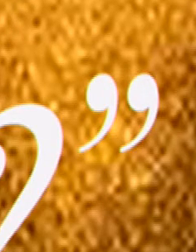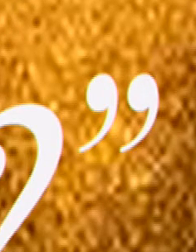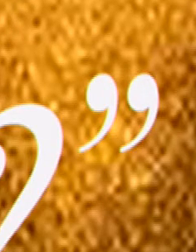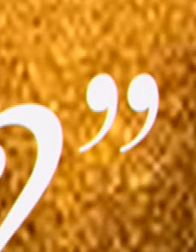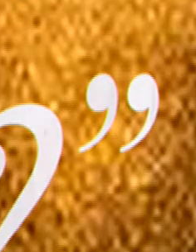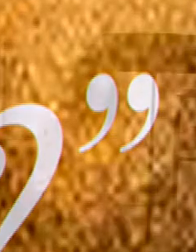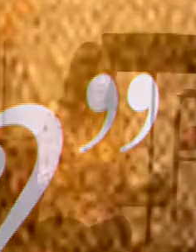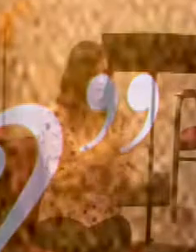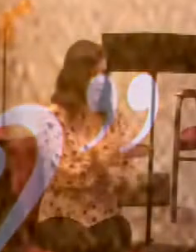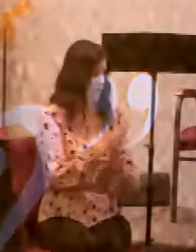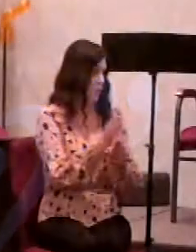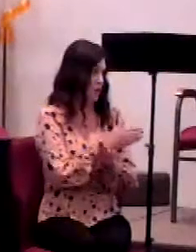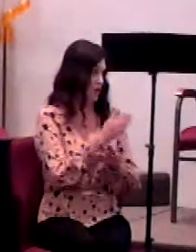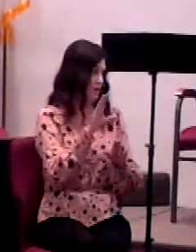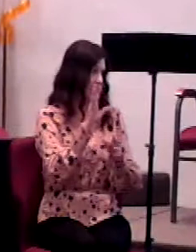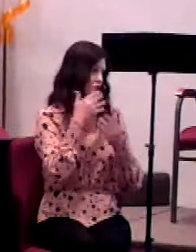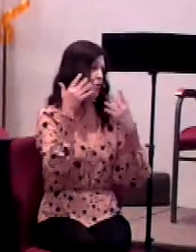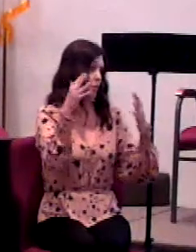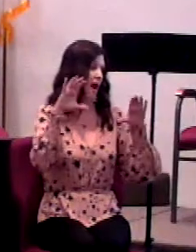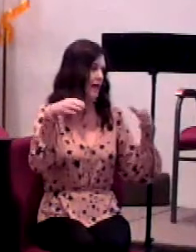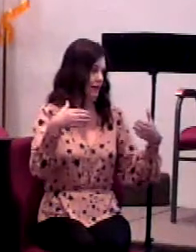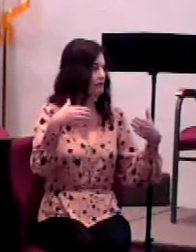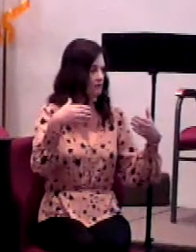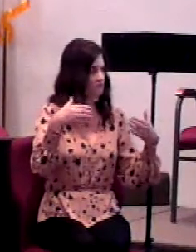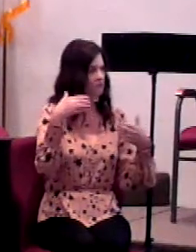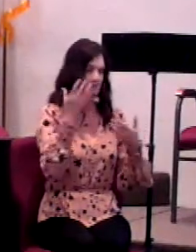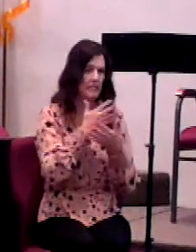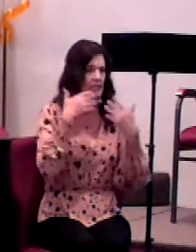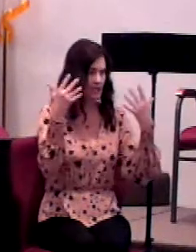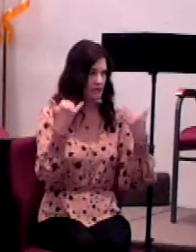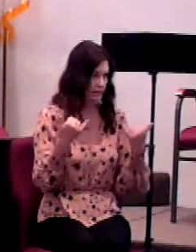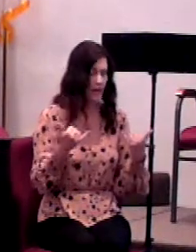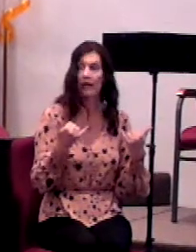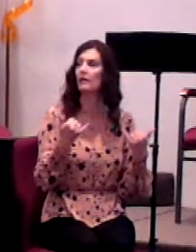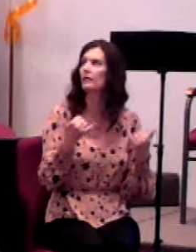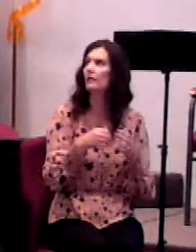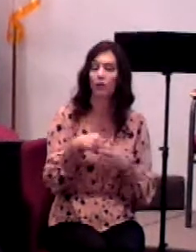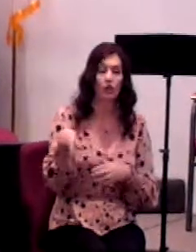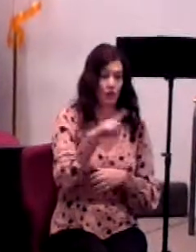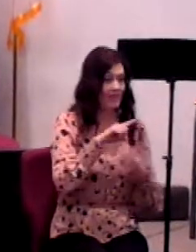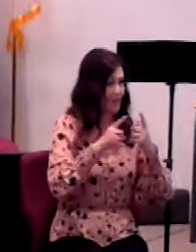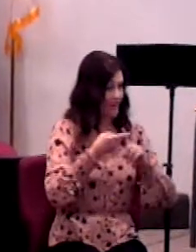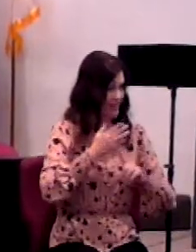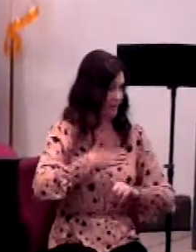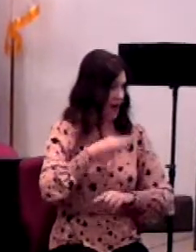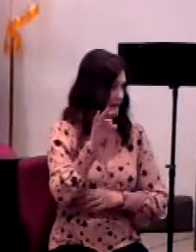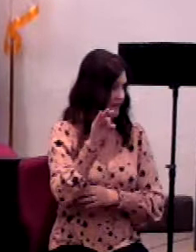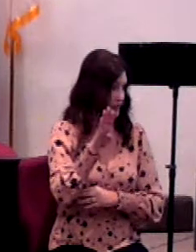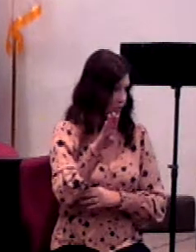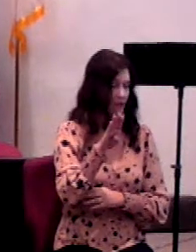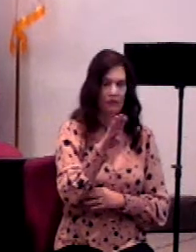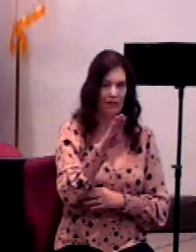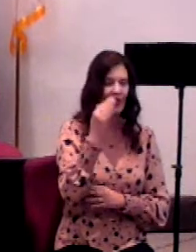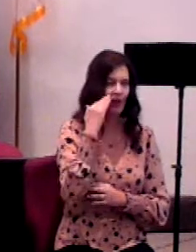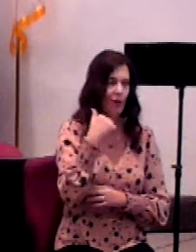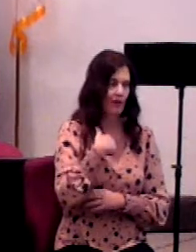Before the choir makes their presentation, those of you who are friends of mine on Facebook know